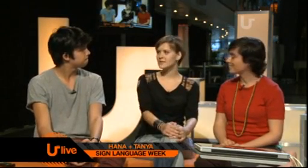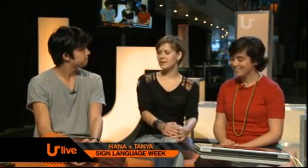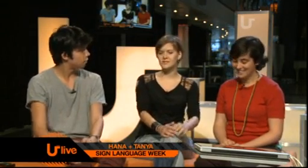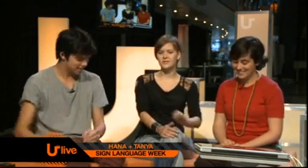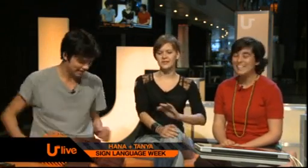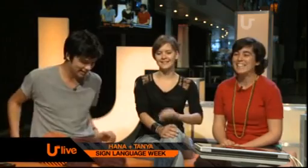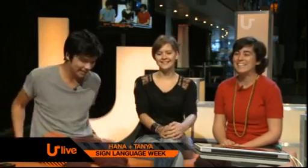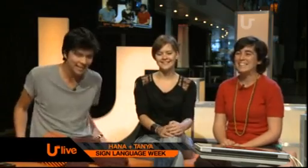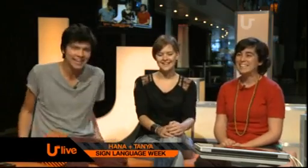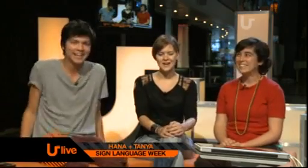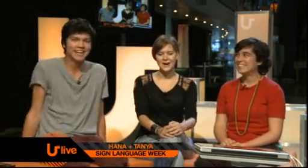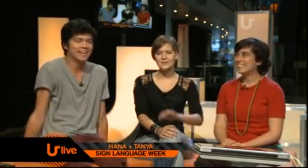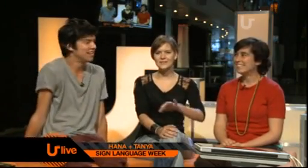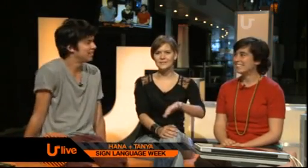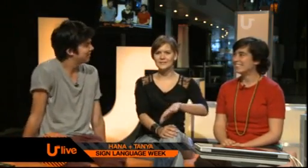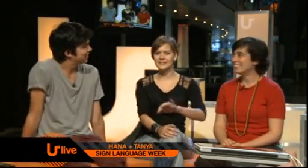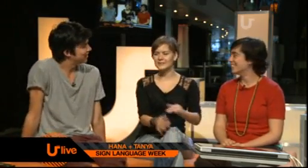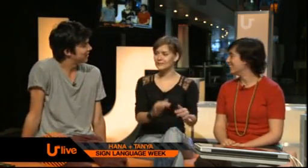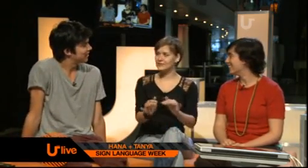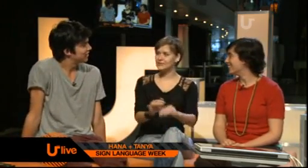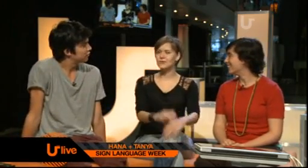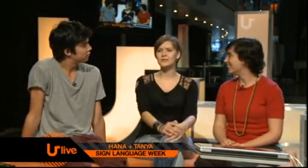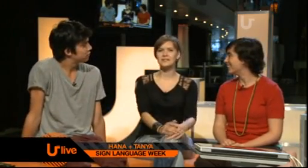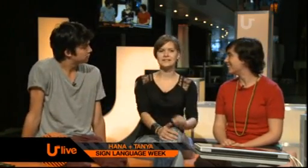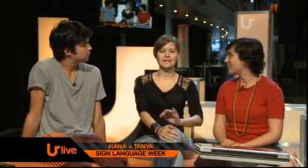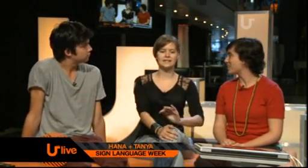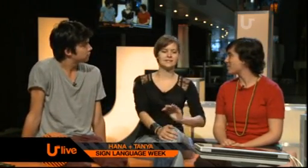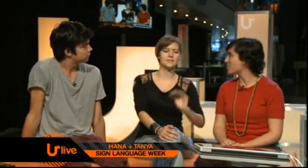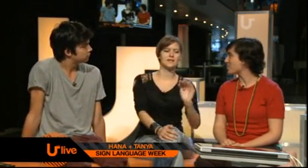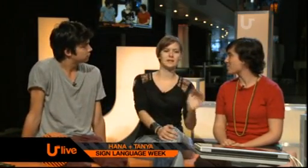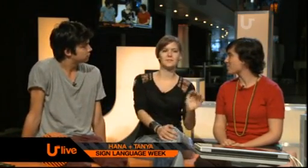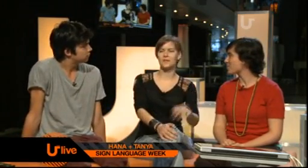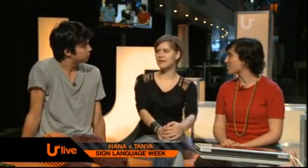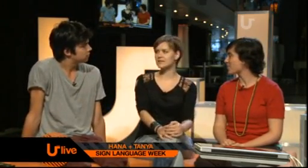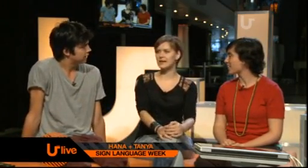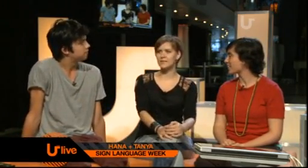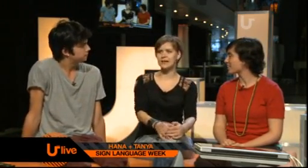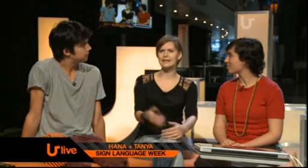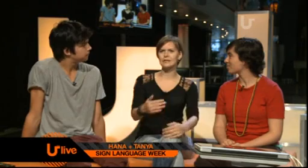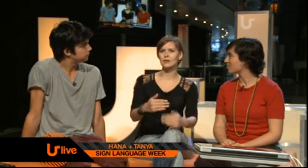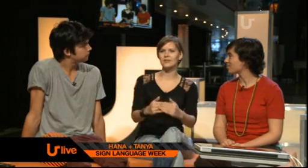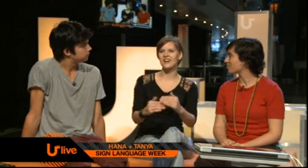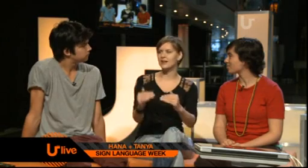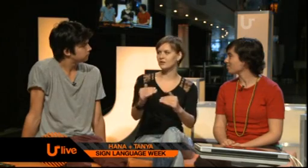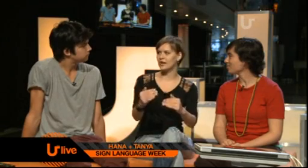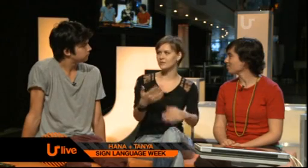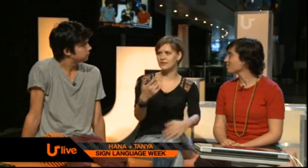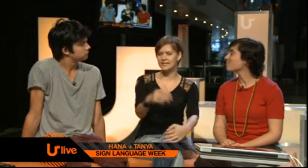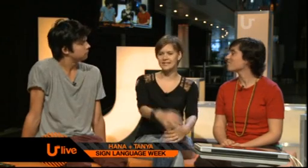I was looking for like a filler sort of course just to get into something else, and I needed, the higher grade with